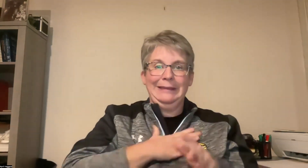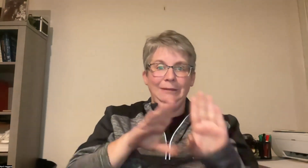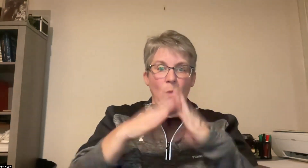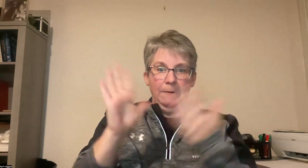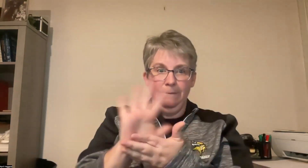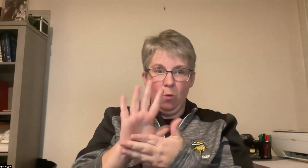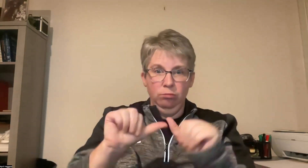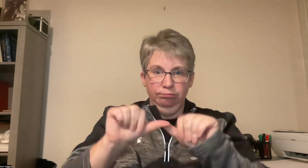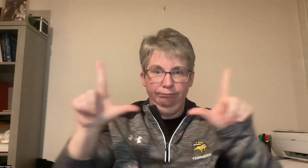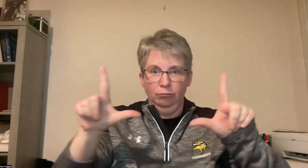Okay.